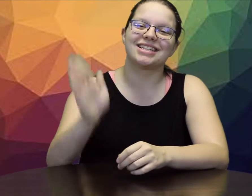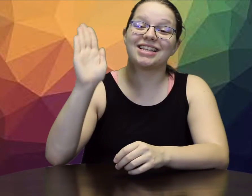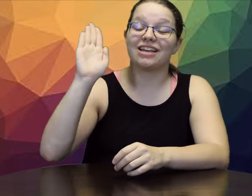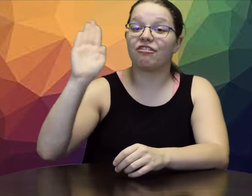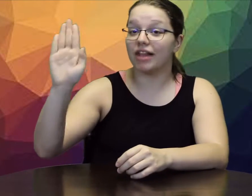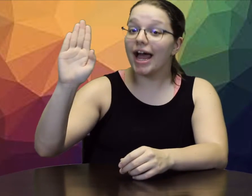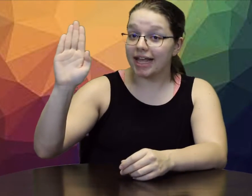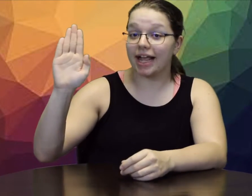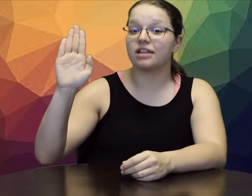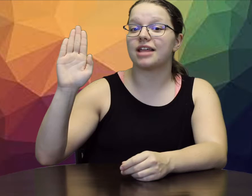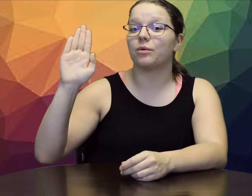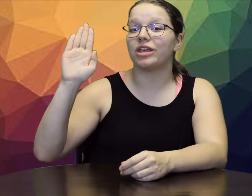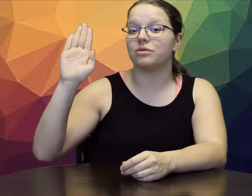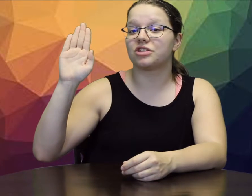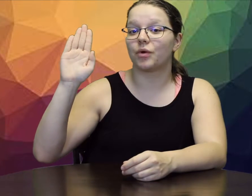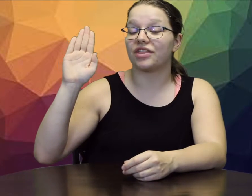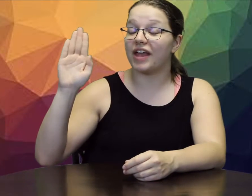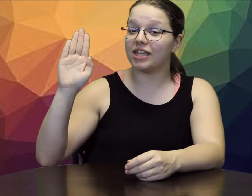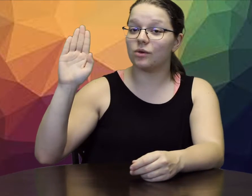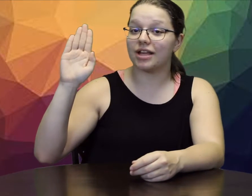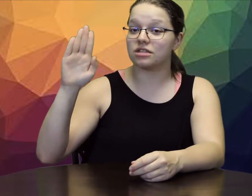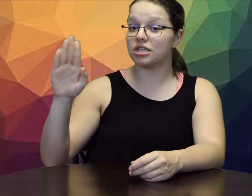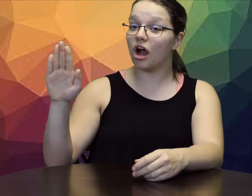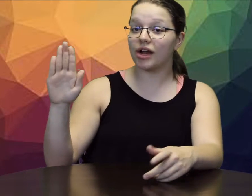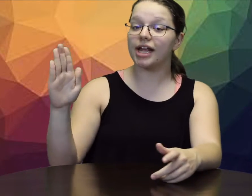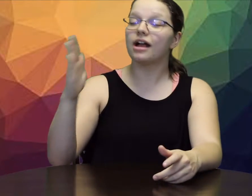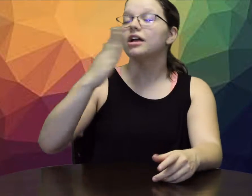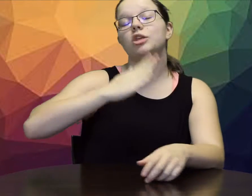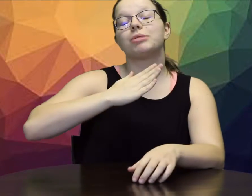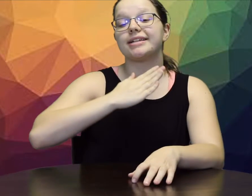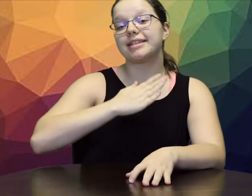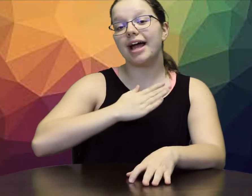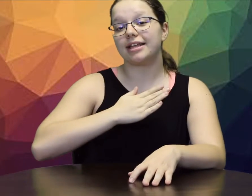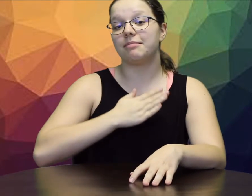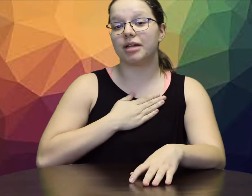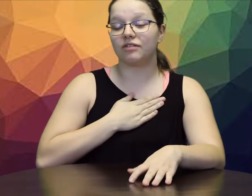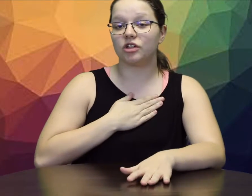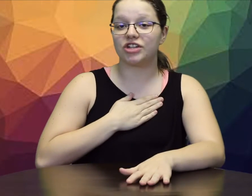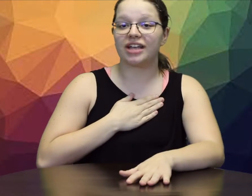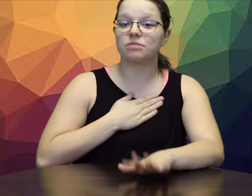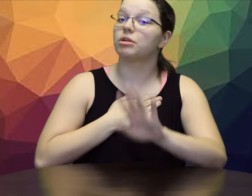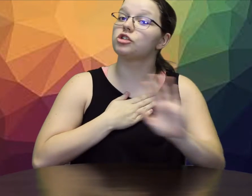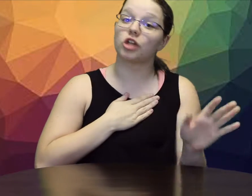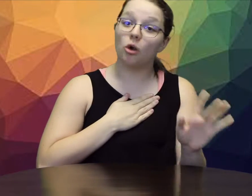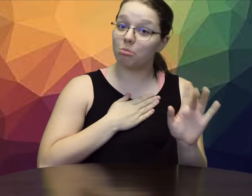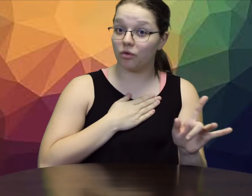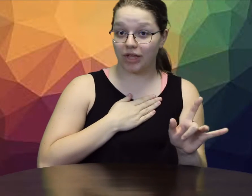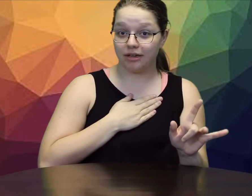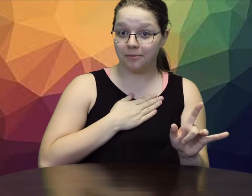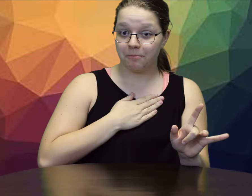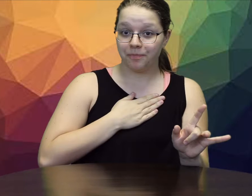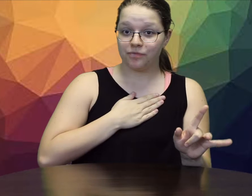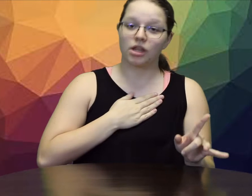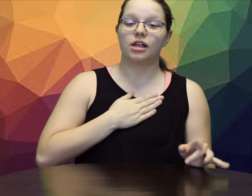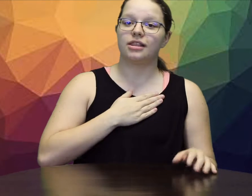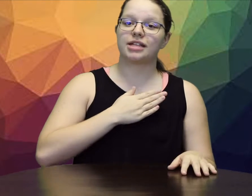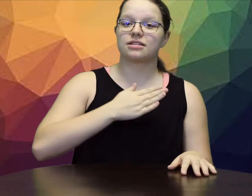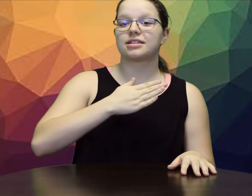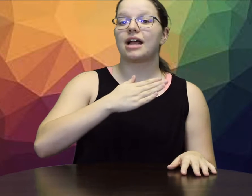the flat hand that we used for thank you and sorry. You place that in the middle of your chest, but don't move it. That's the sign